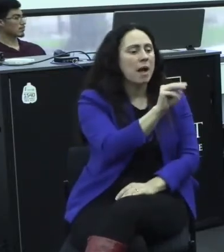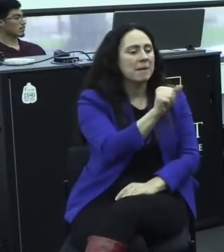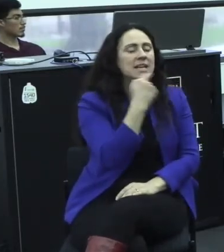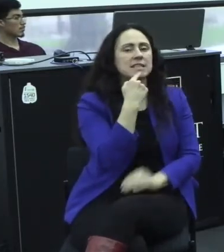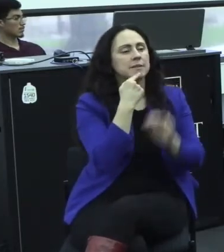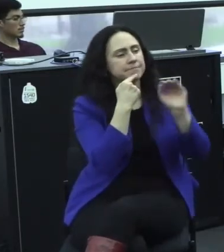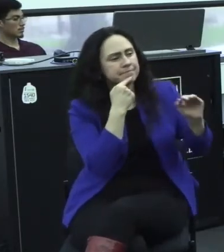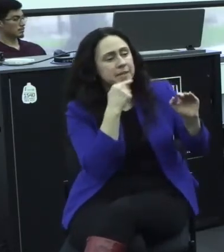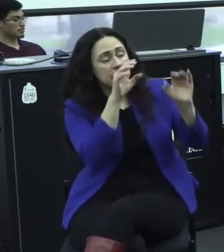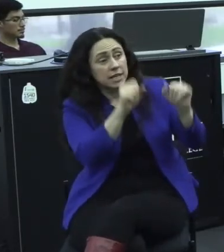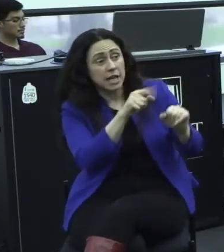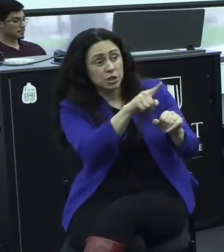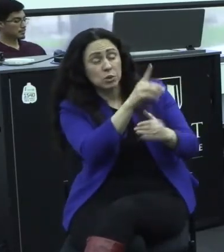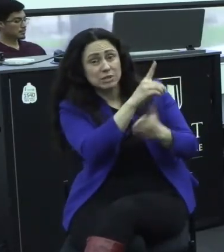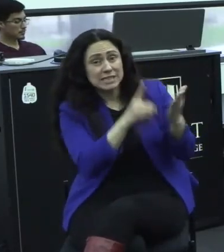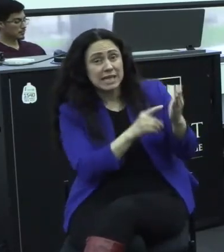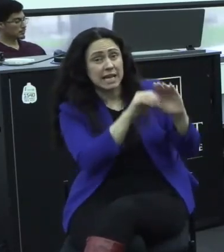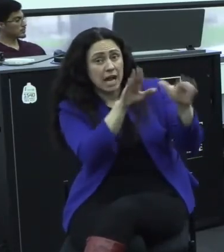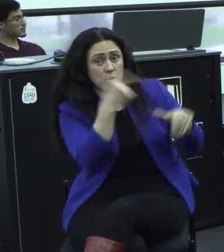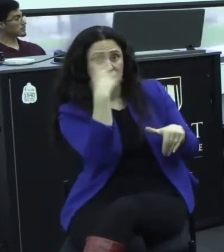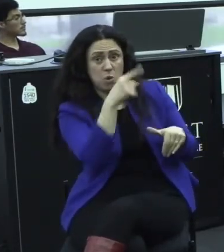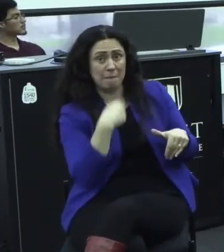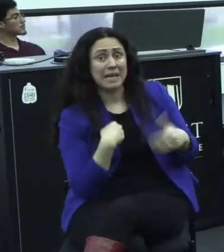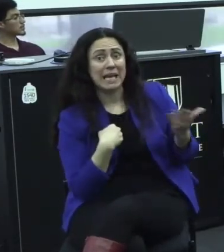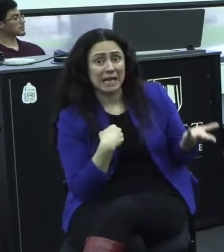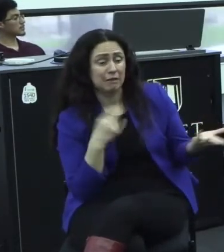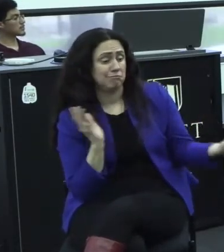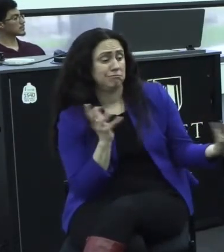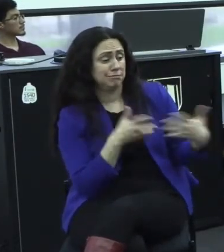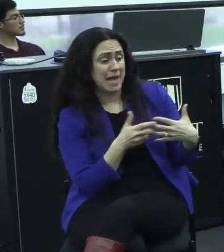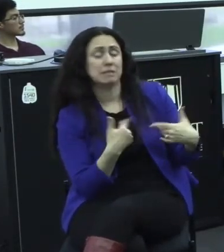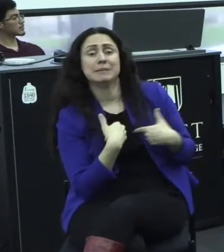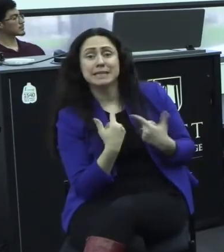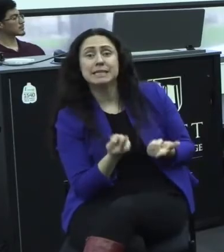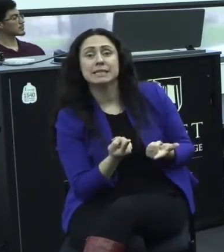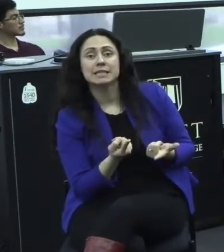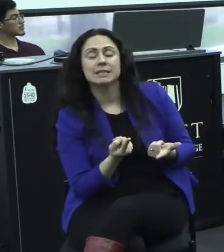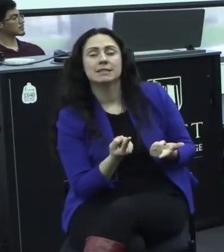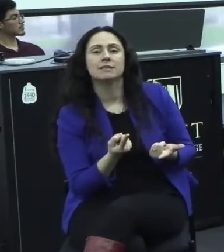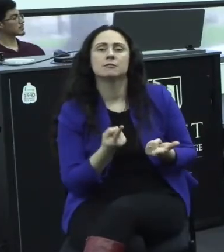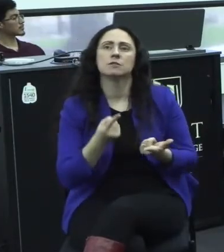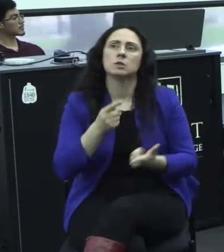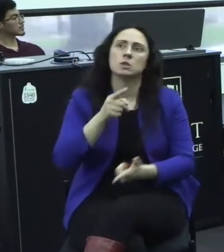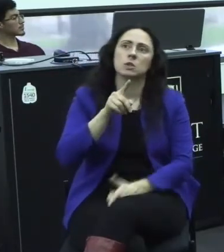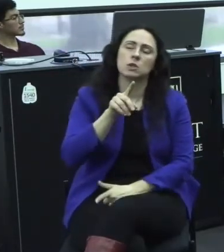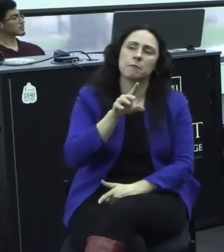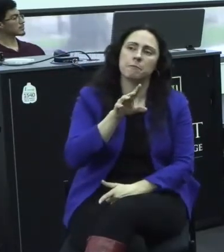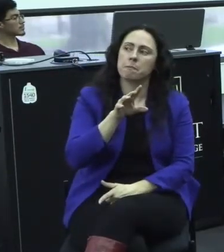design a house for me?" Right? And